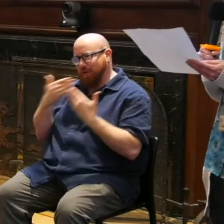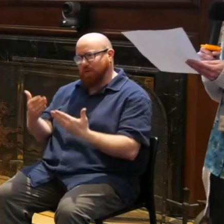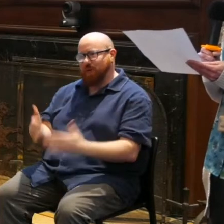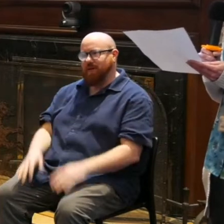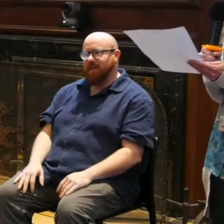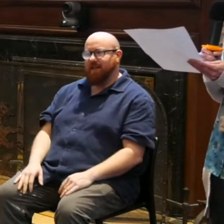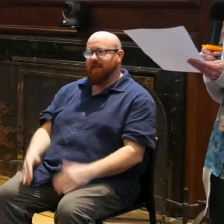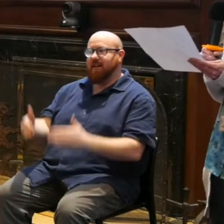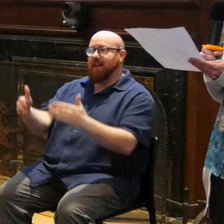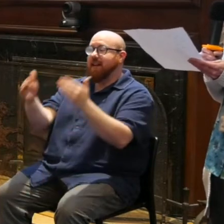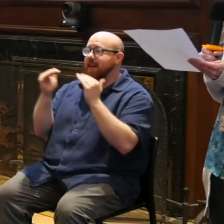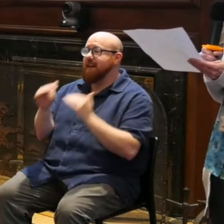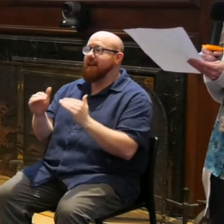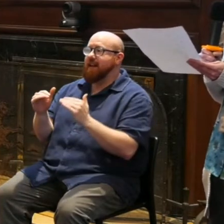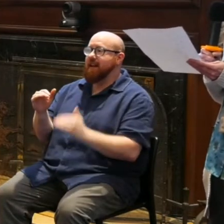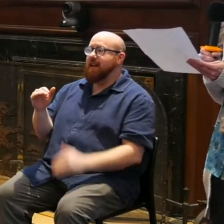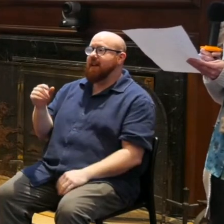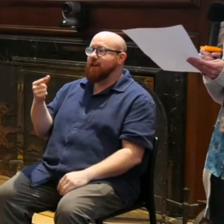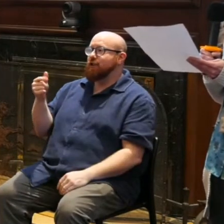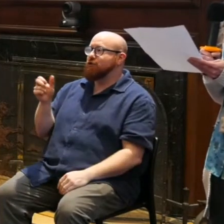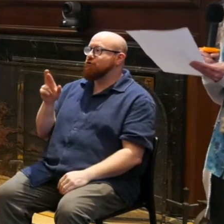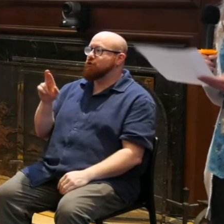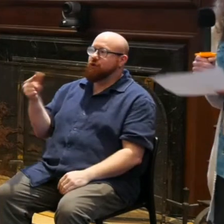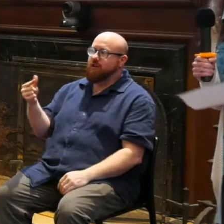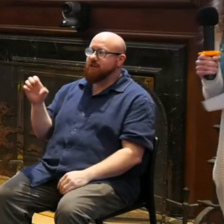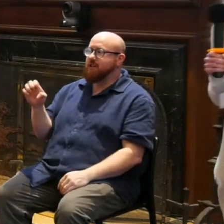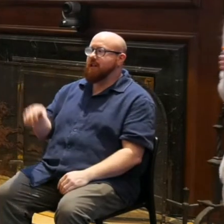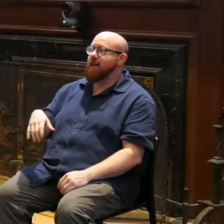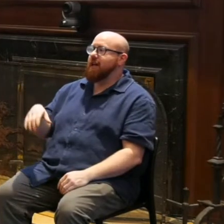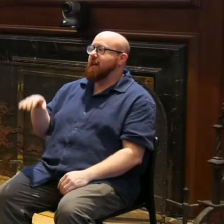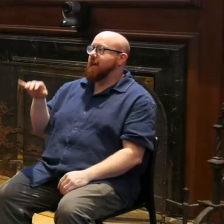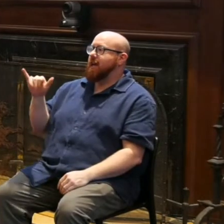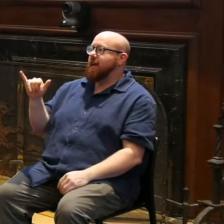So next up is George Young. George?